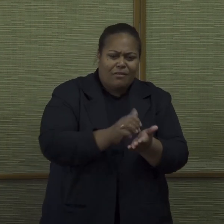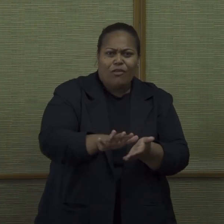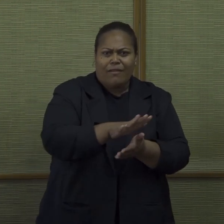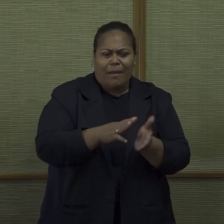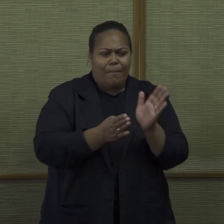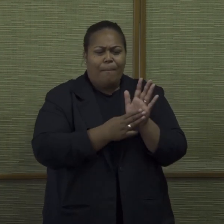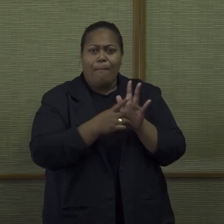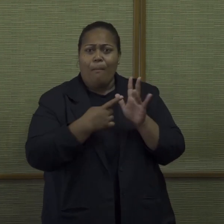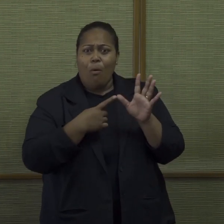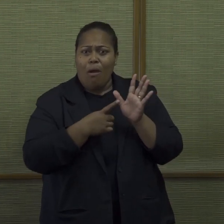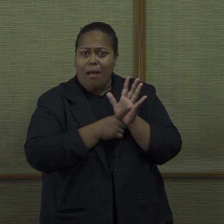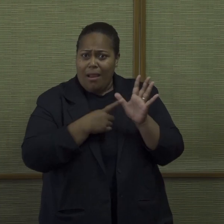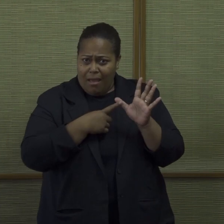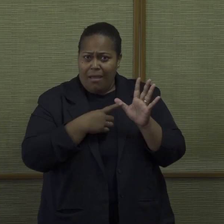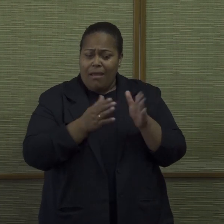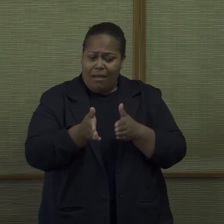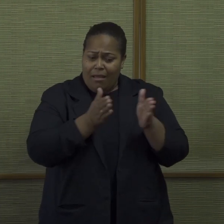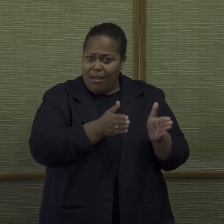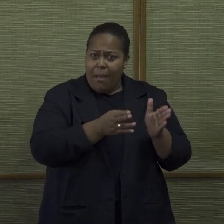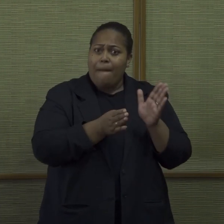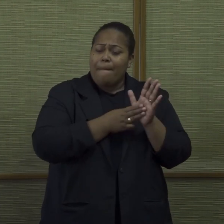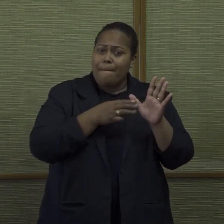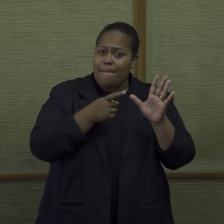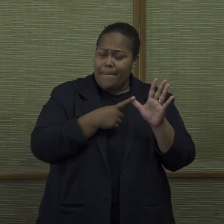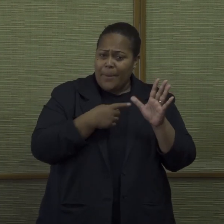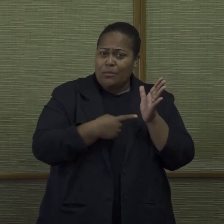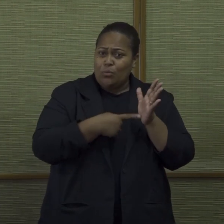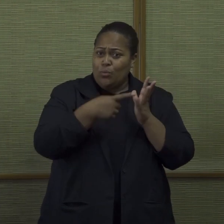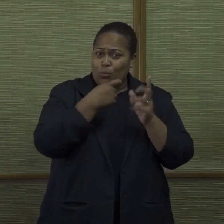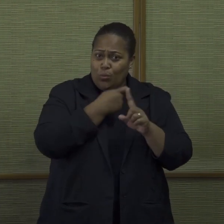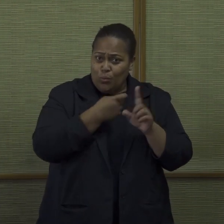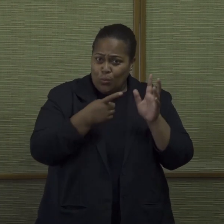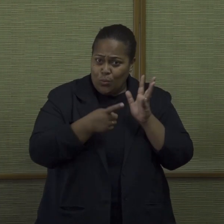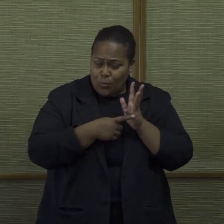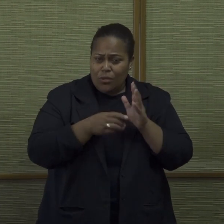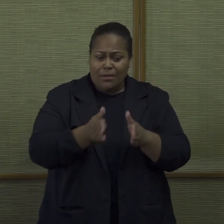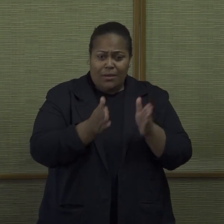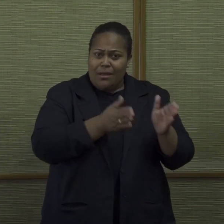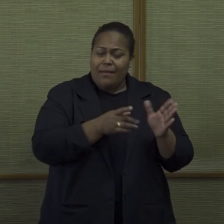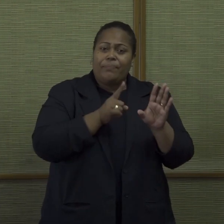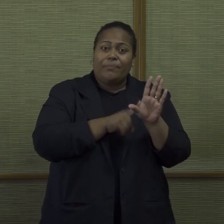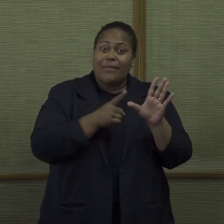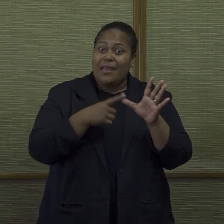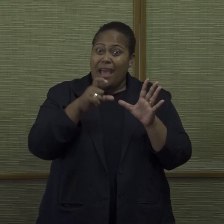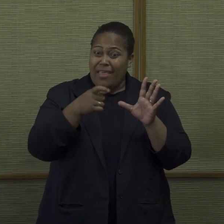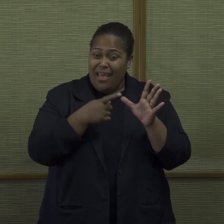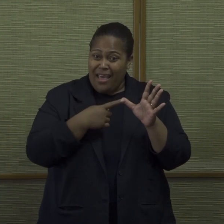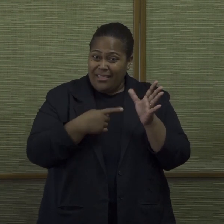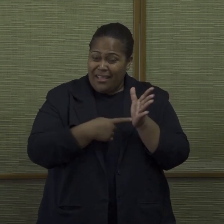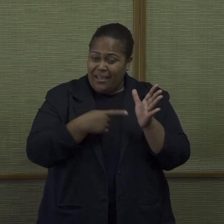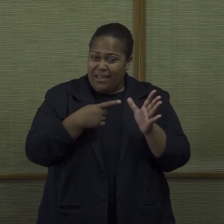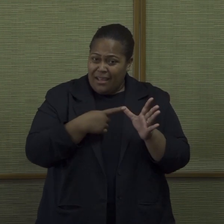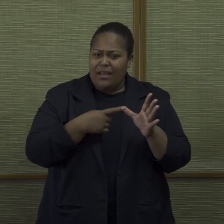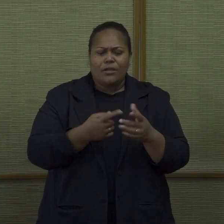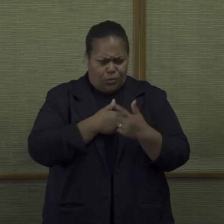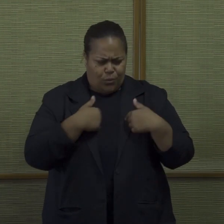Moala, Maktuku, Rata, and those, we've been in contact with them. And they